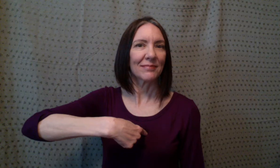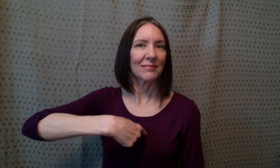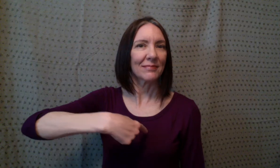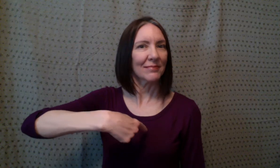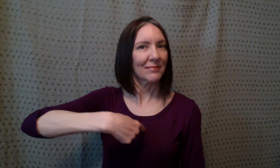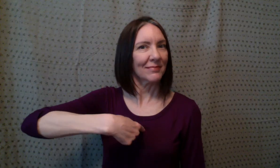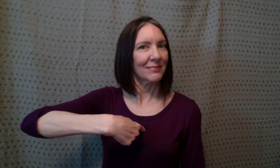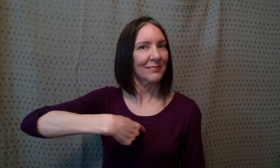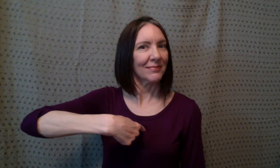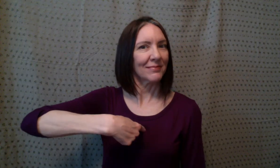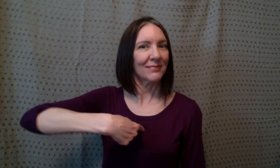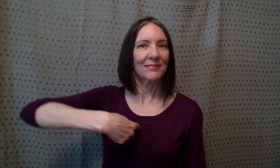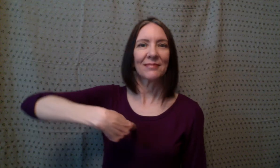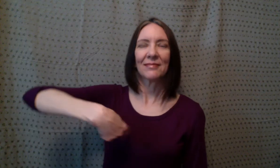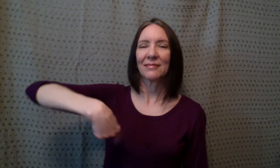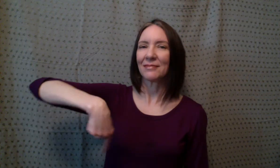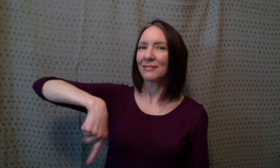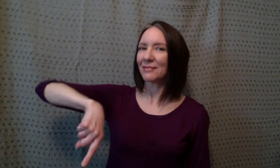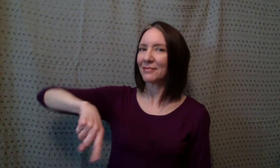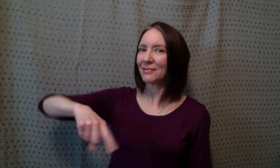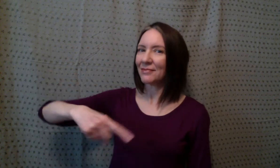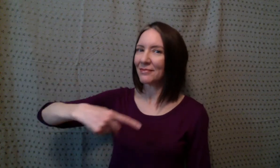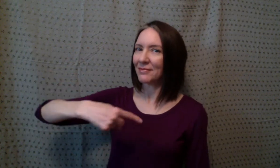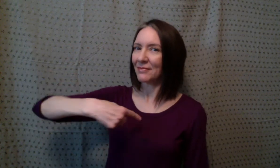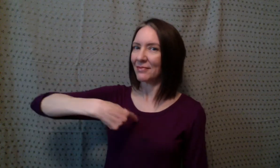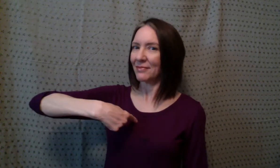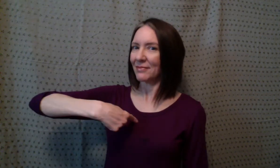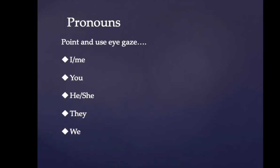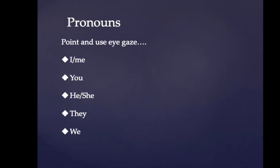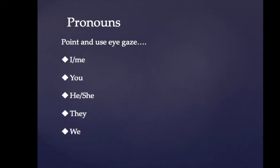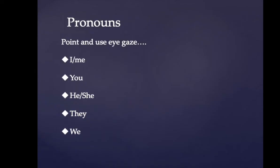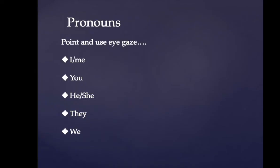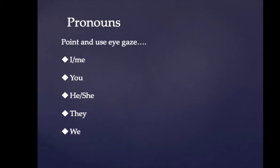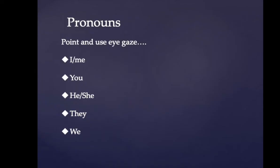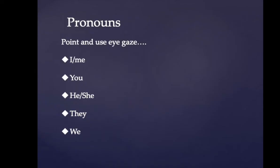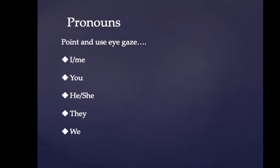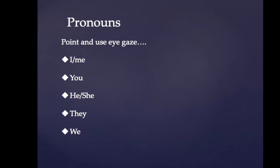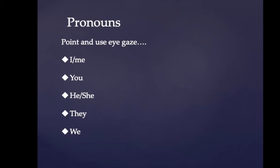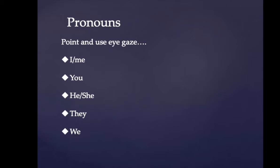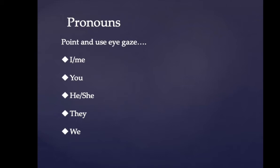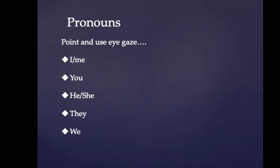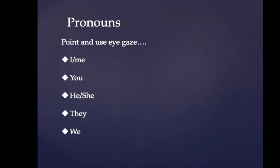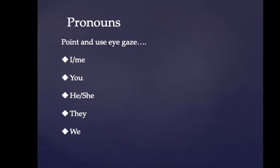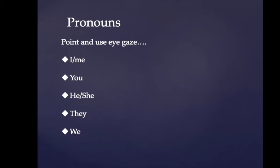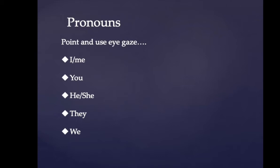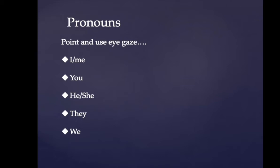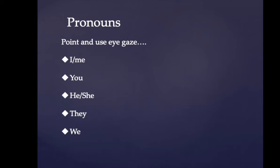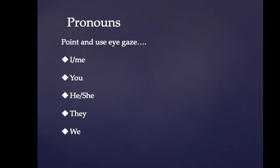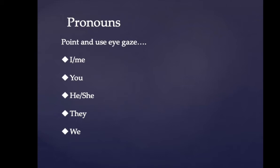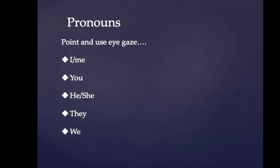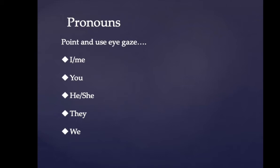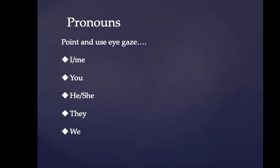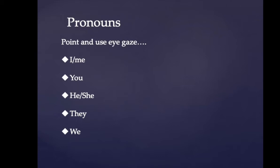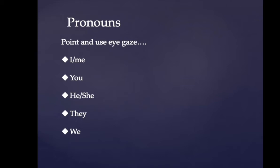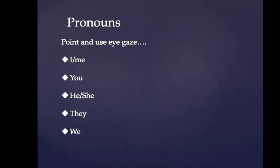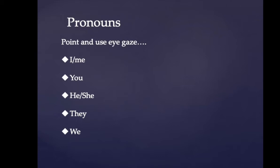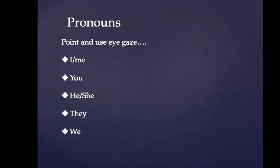gaze follows the subject. Further, the subject pronoun in a sentence is frequently repeated at the end